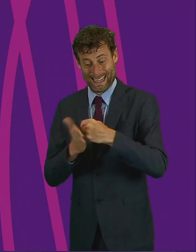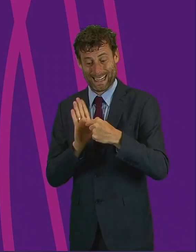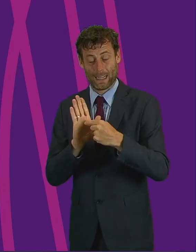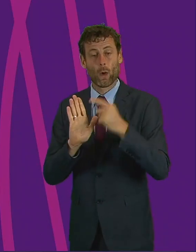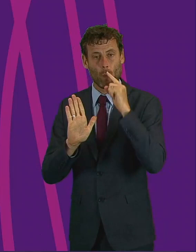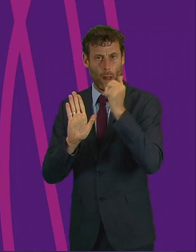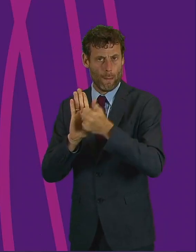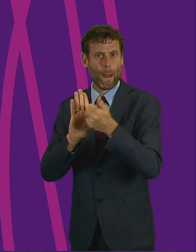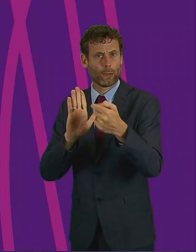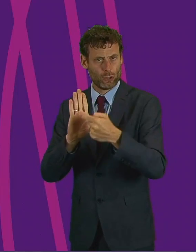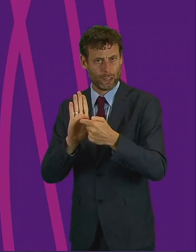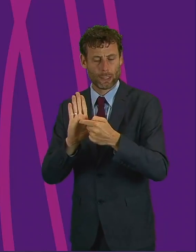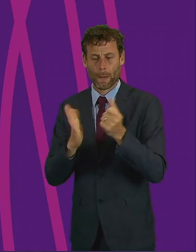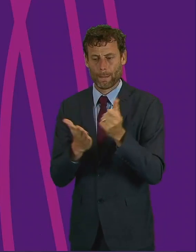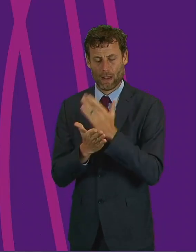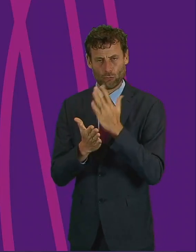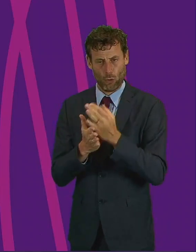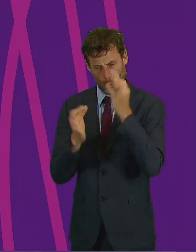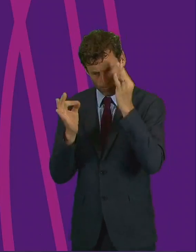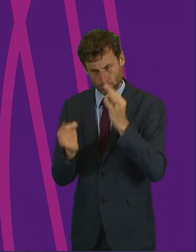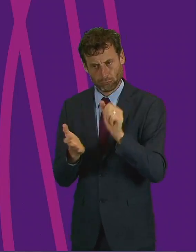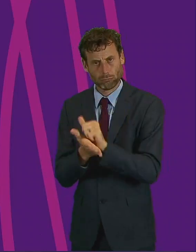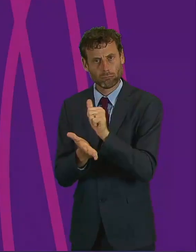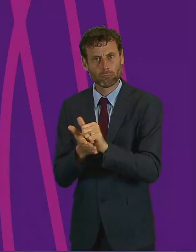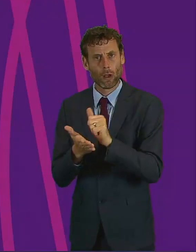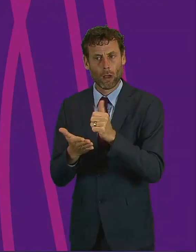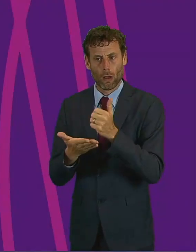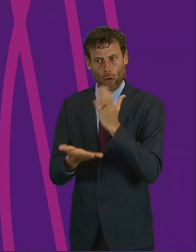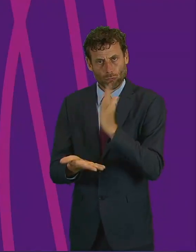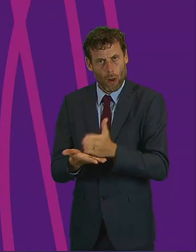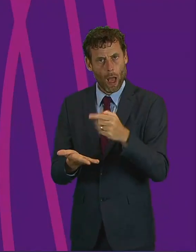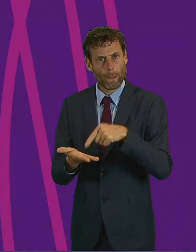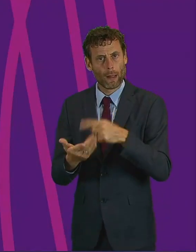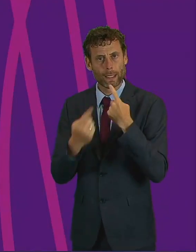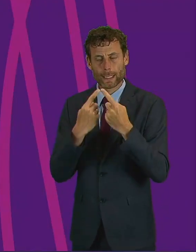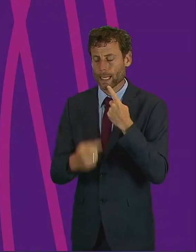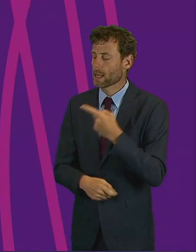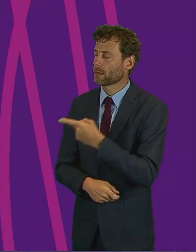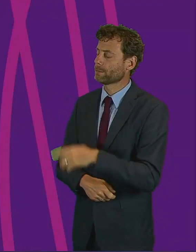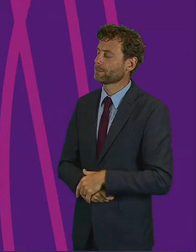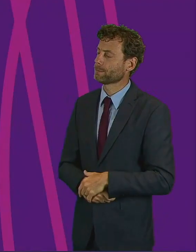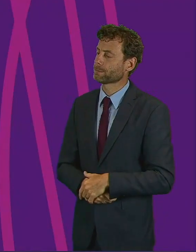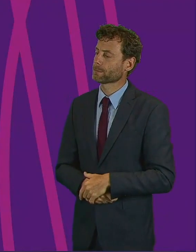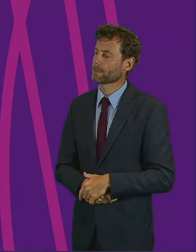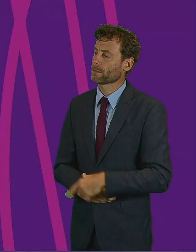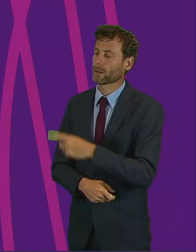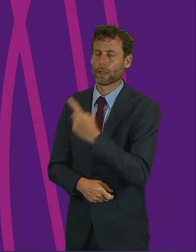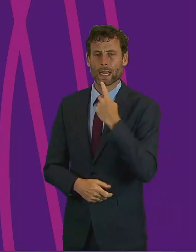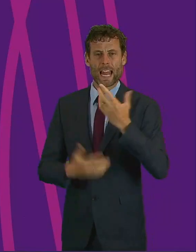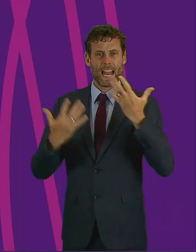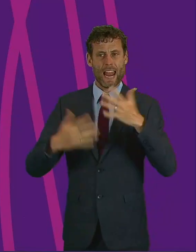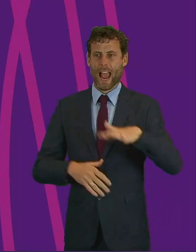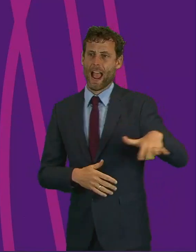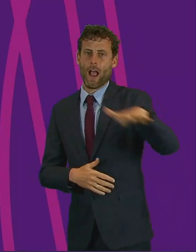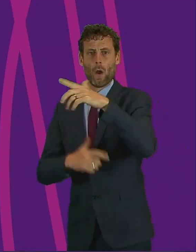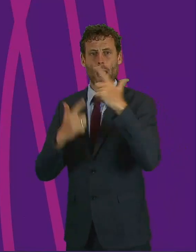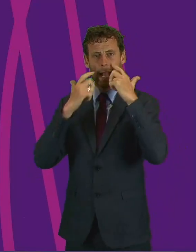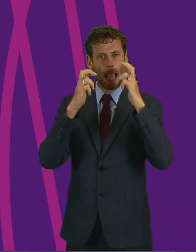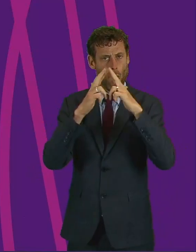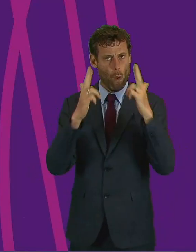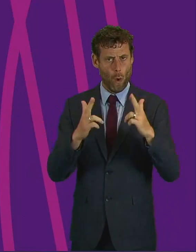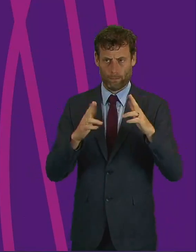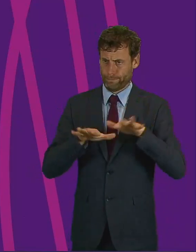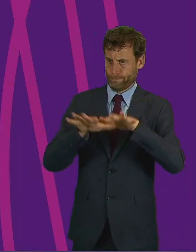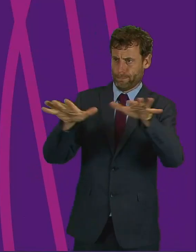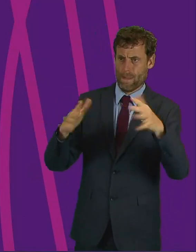manner. Jackson Carlo. The First Minister says that widespread testing of care home staff is now underway. I'm afraid it's difficult to